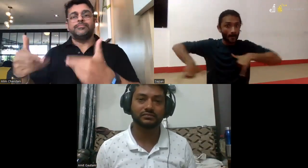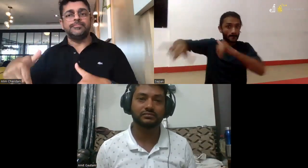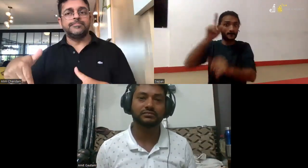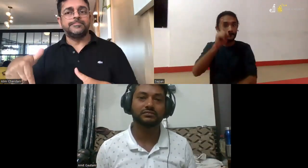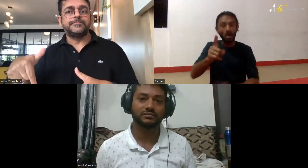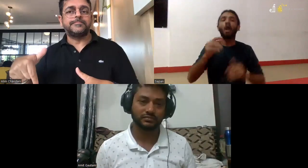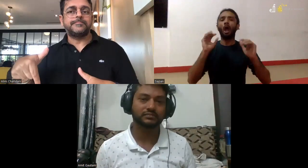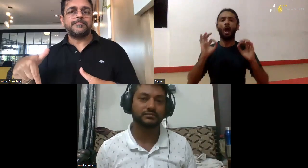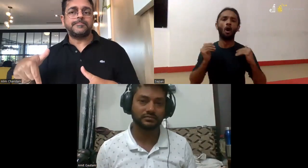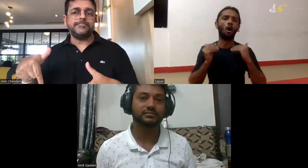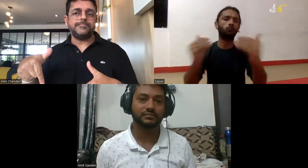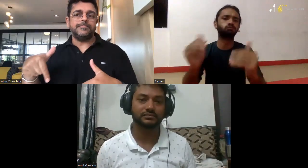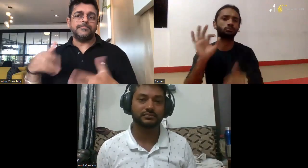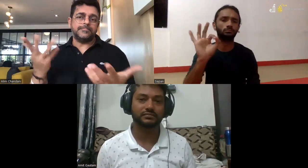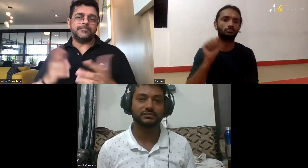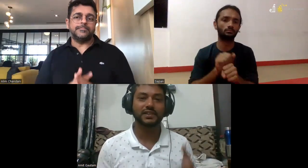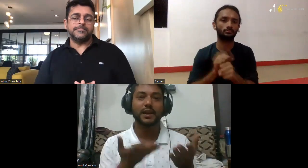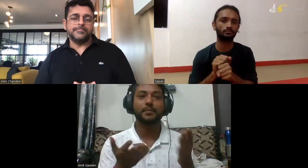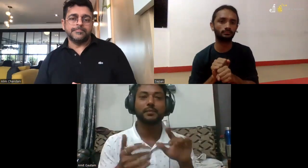Other one?